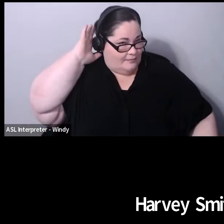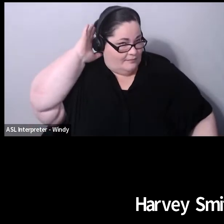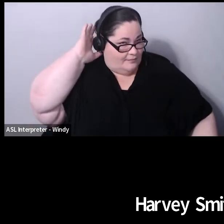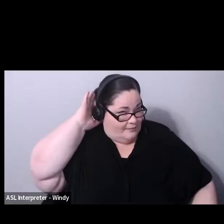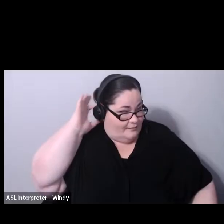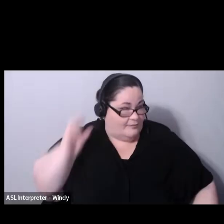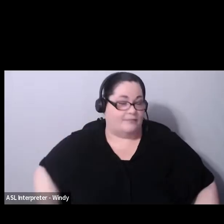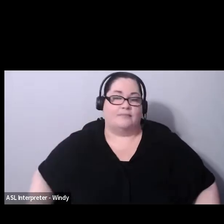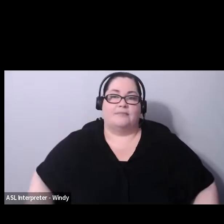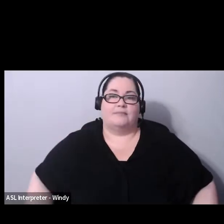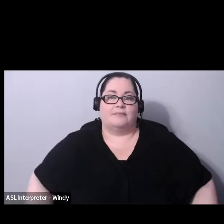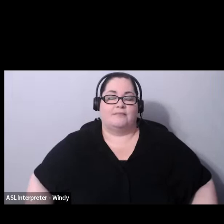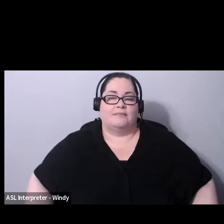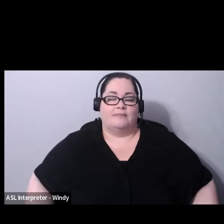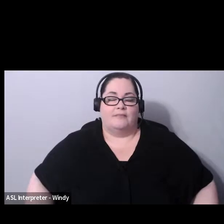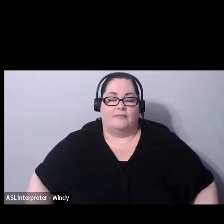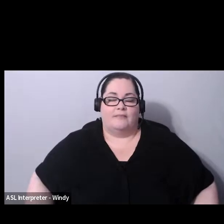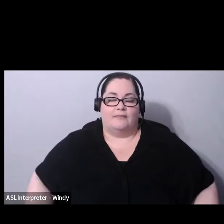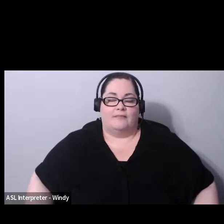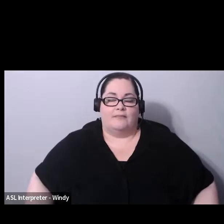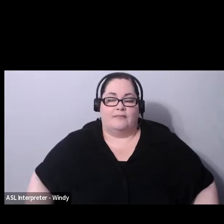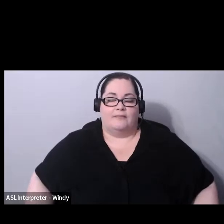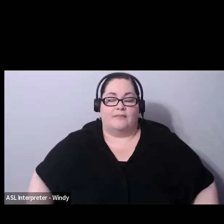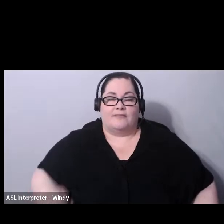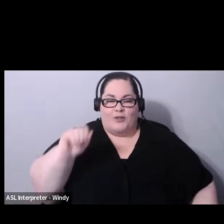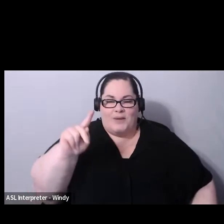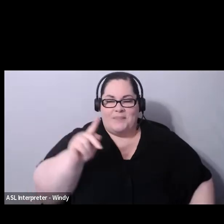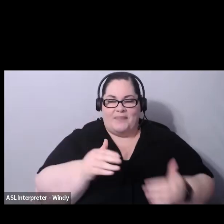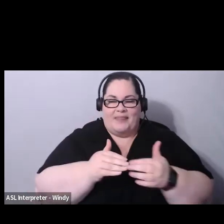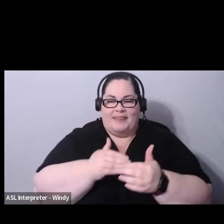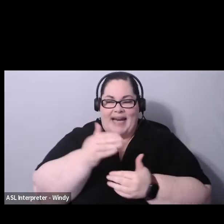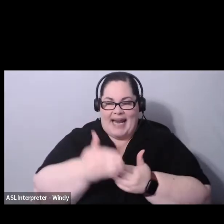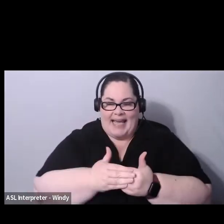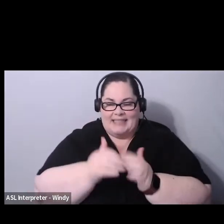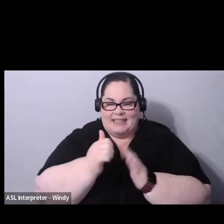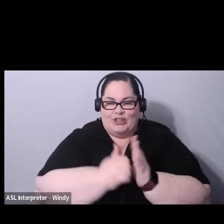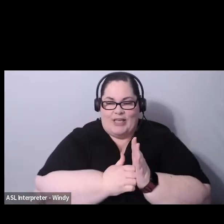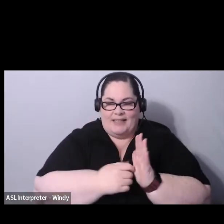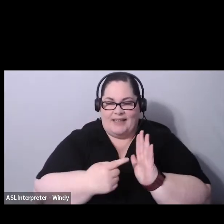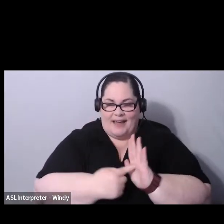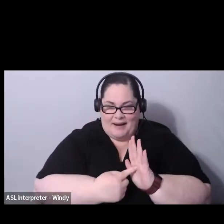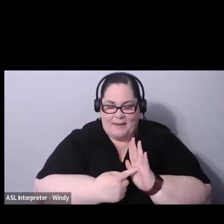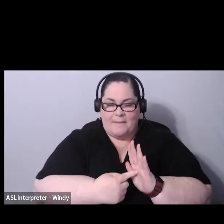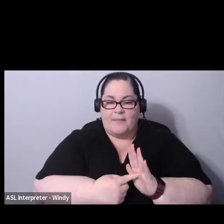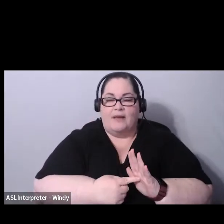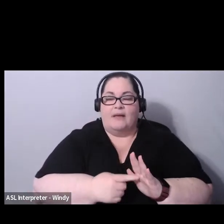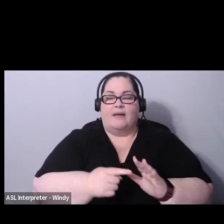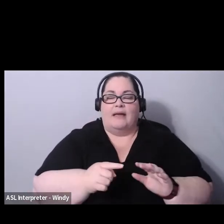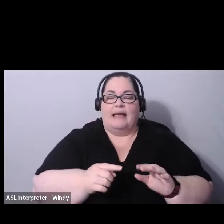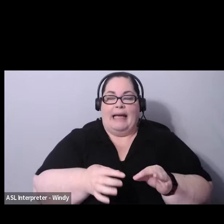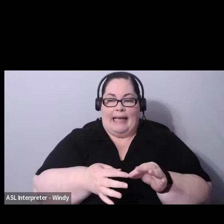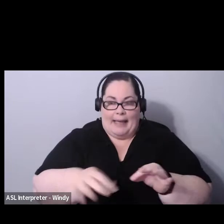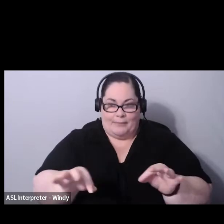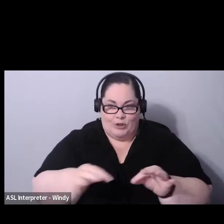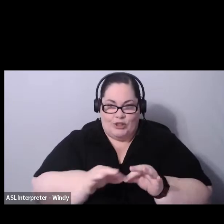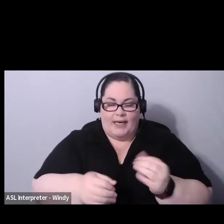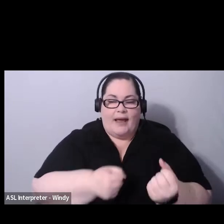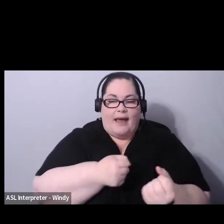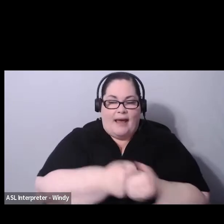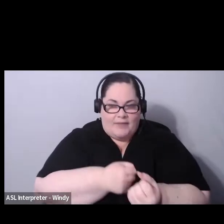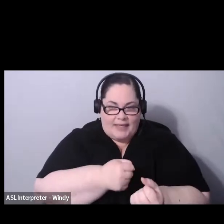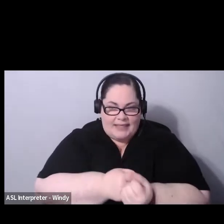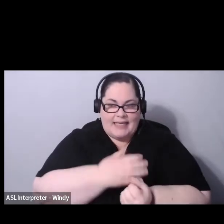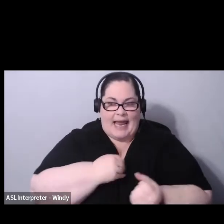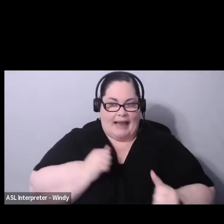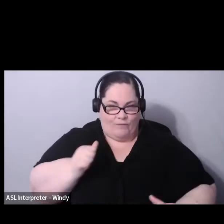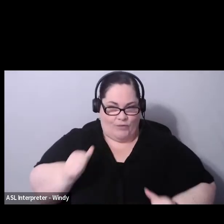Okay, the other, or I should say the next item on our agenda, we have captioning advocacy and efforts,